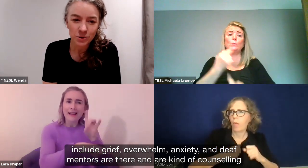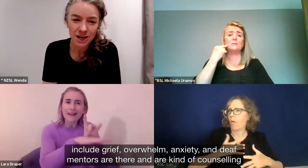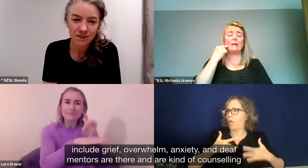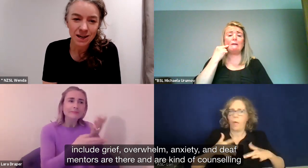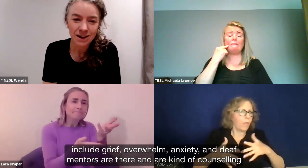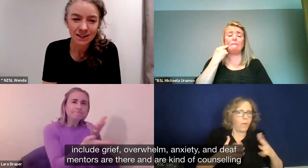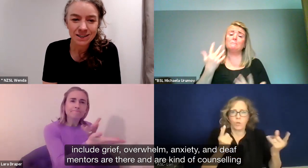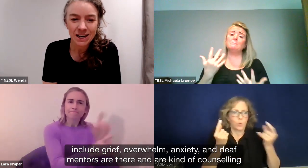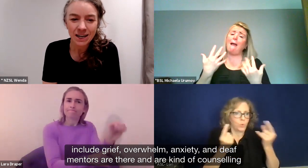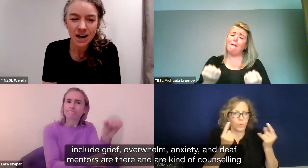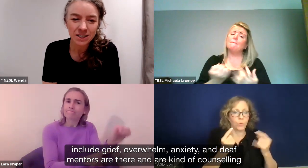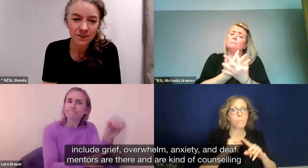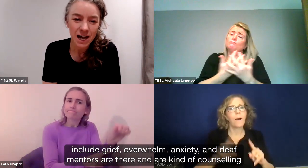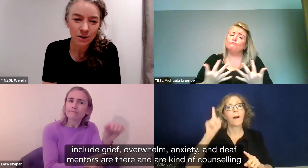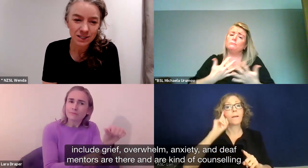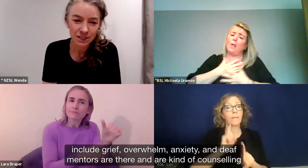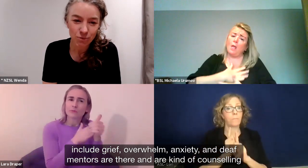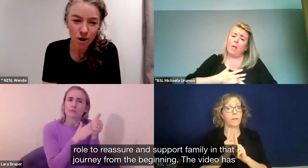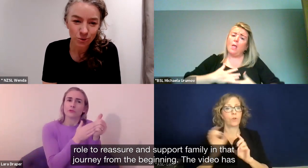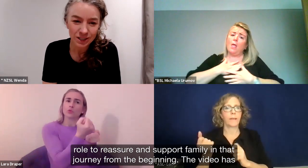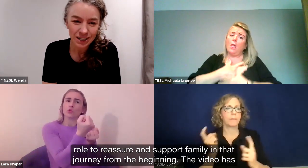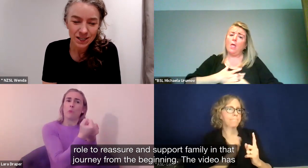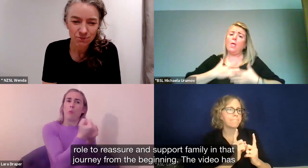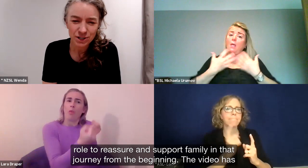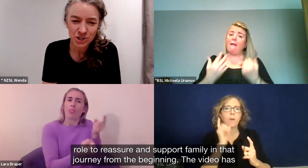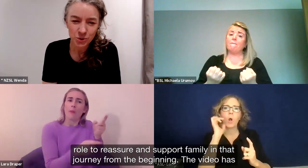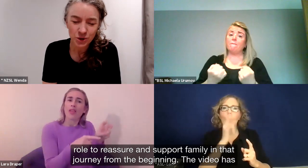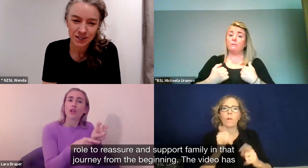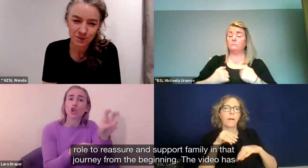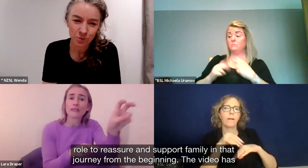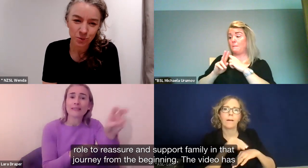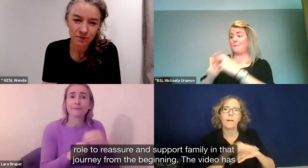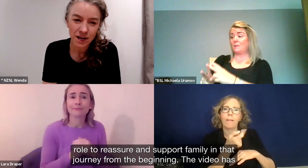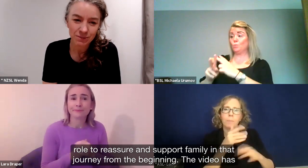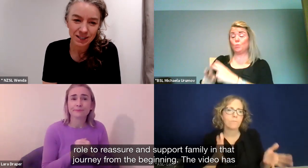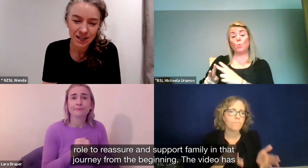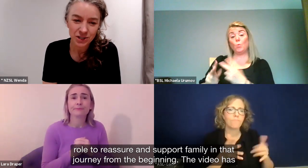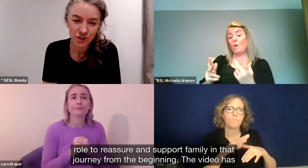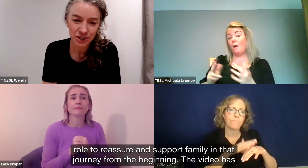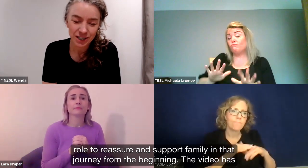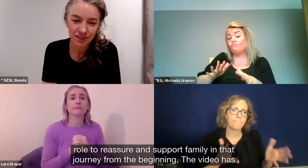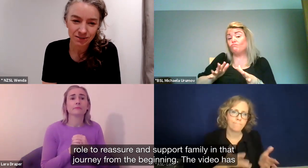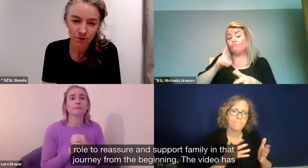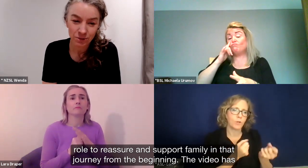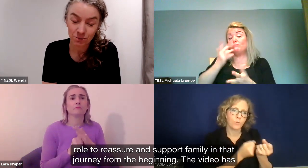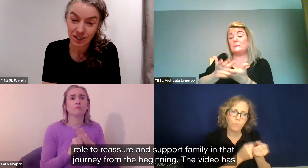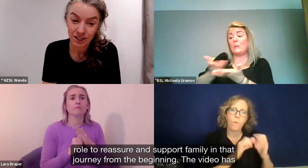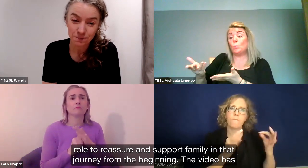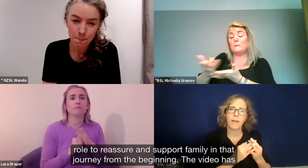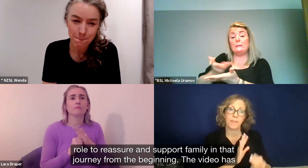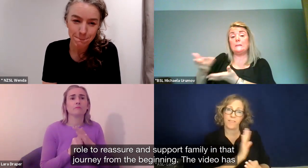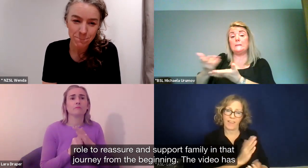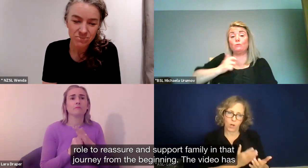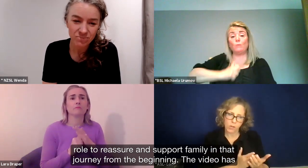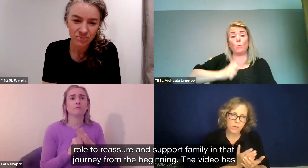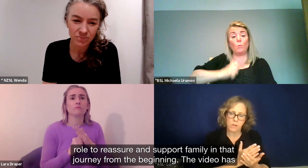mentors are there in a kind of counselling role to reassure and support family in that journey from the beginning.